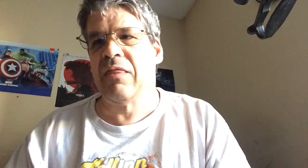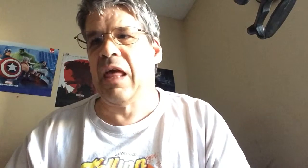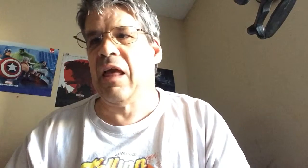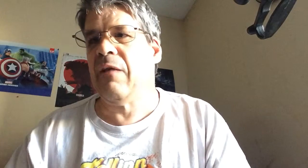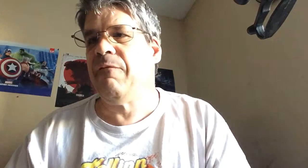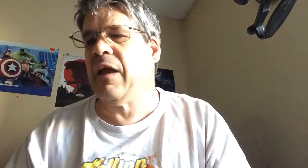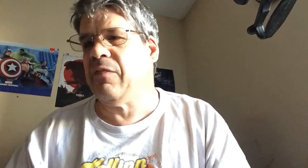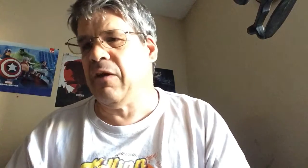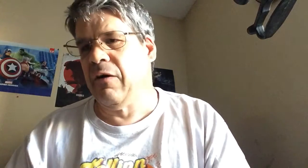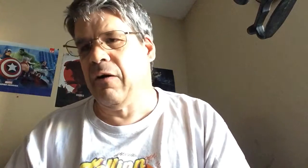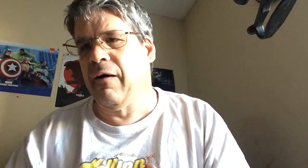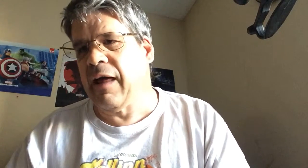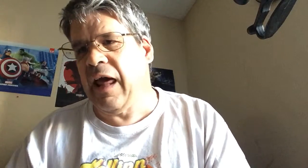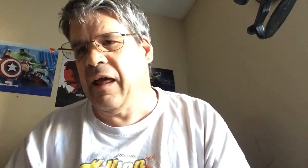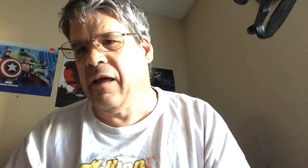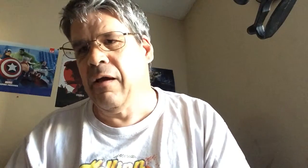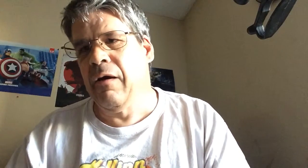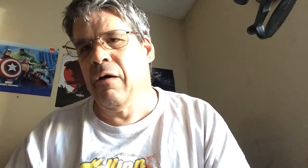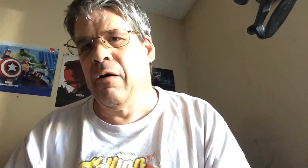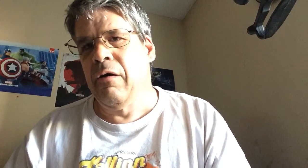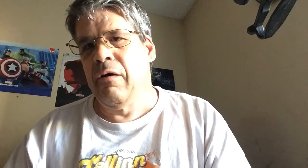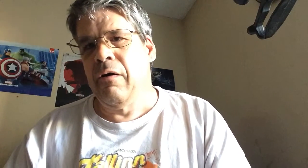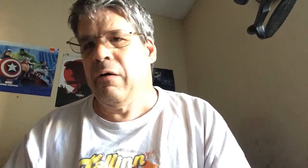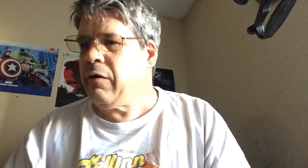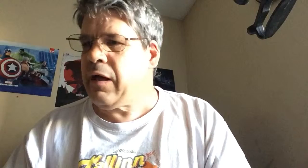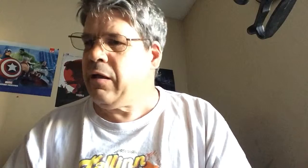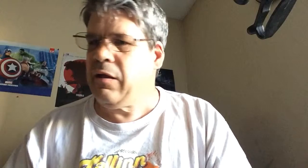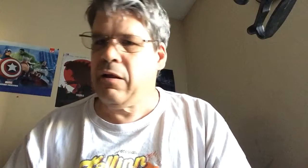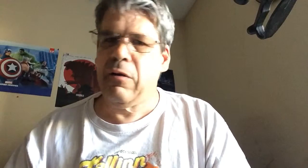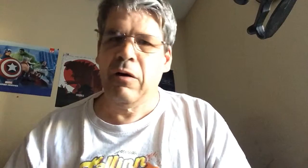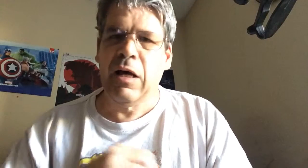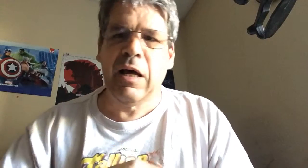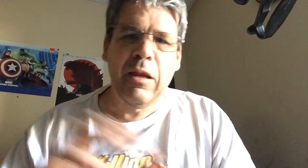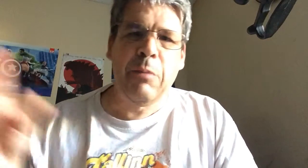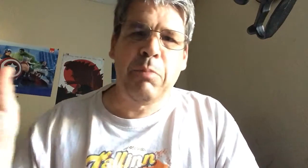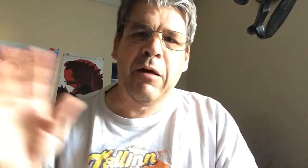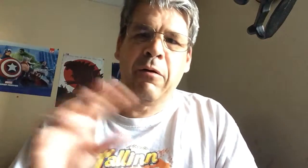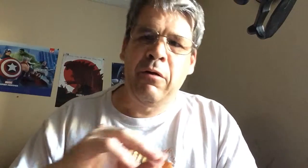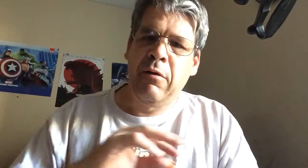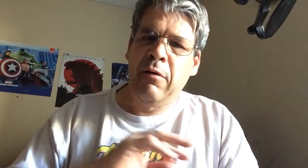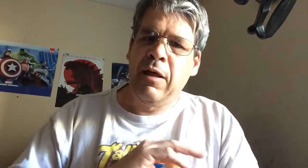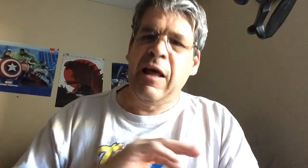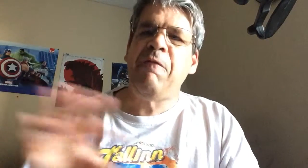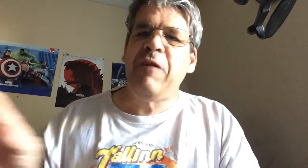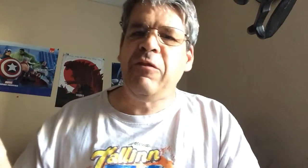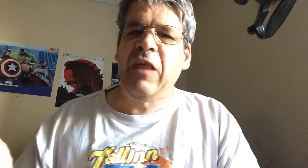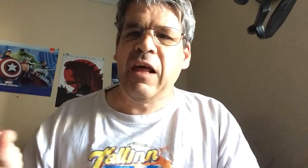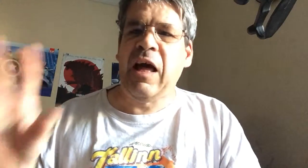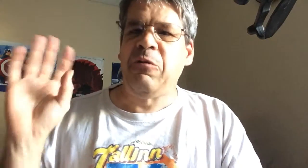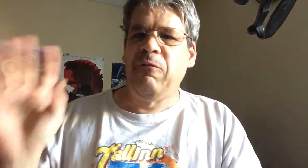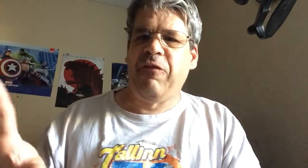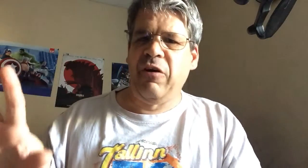this video. Okay? Okay, so I spell everything out for